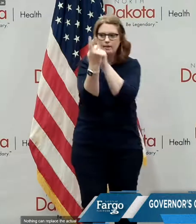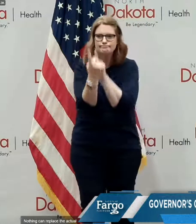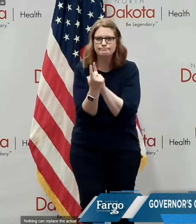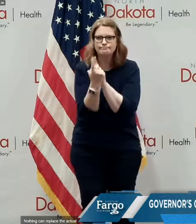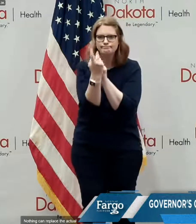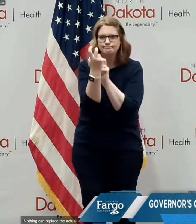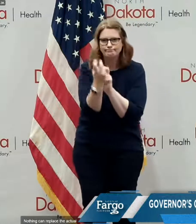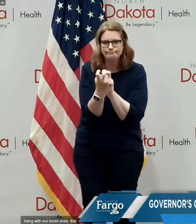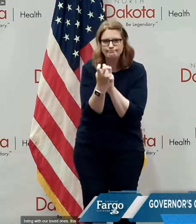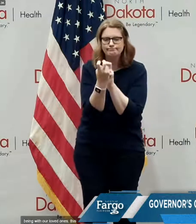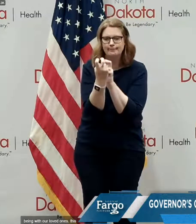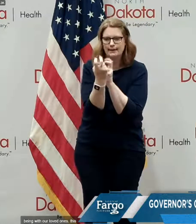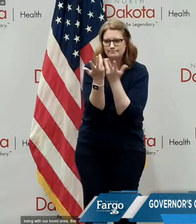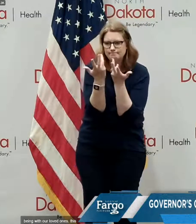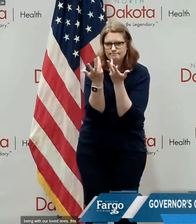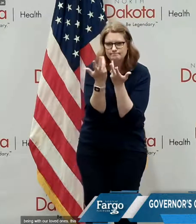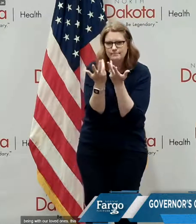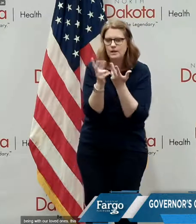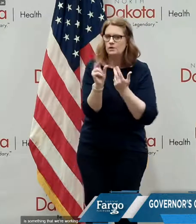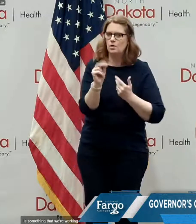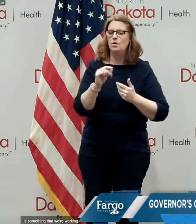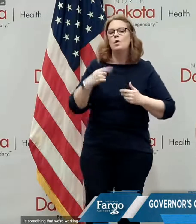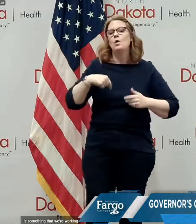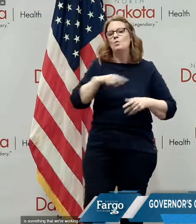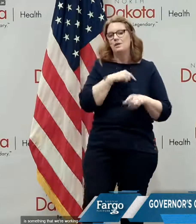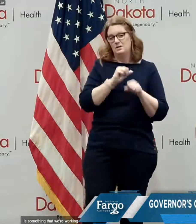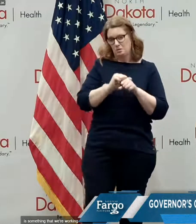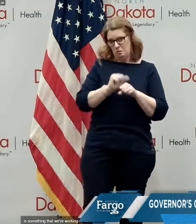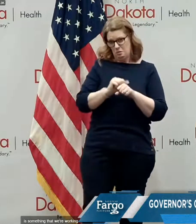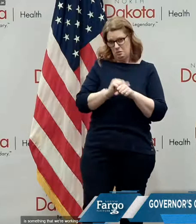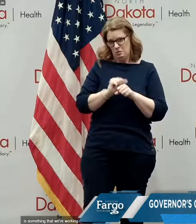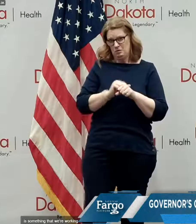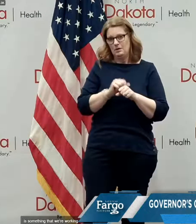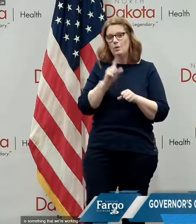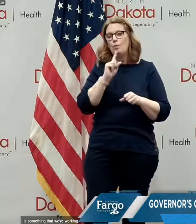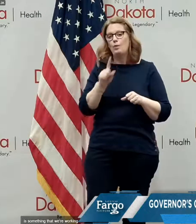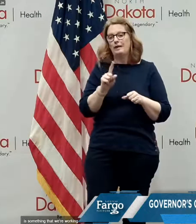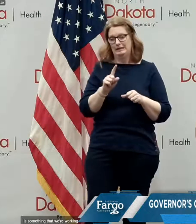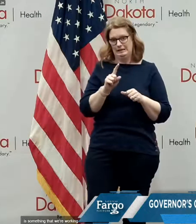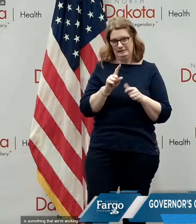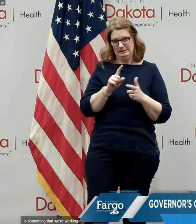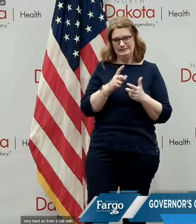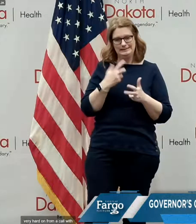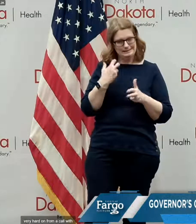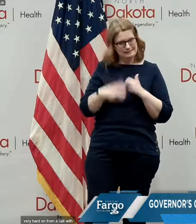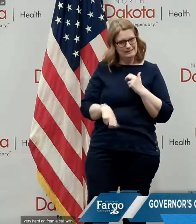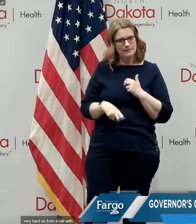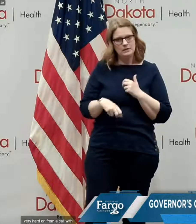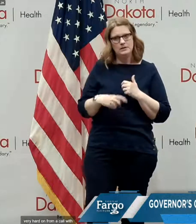is something that we're working very hard on. From a call with about 20 governors